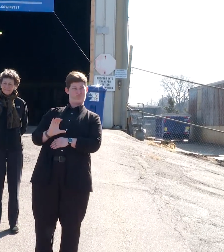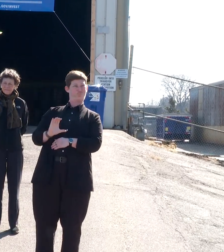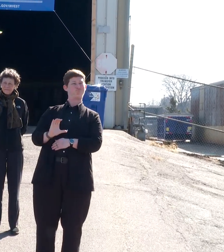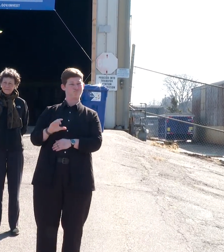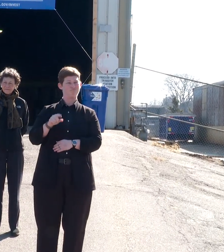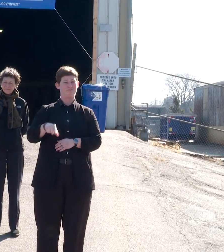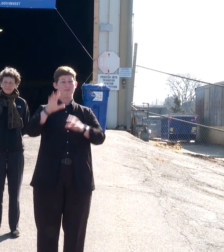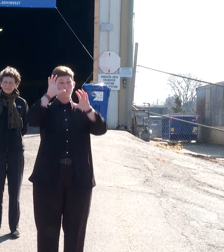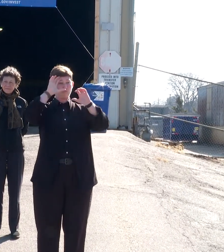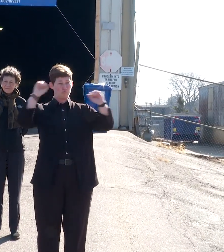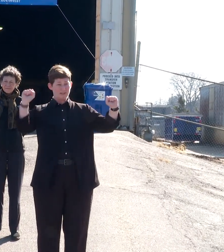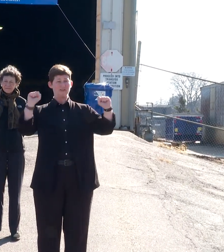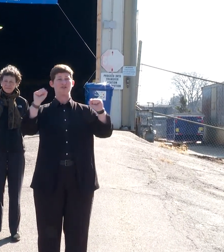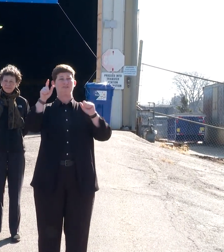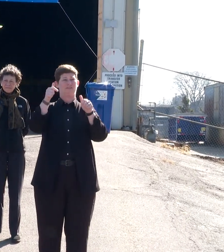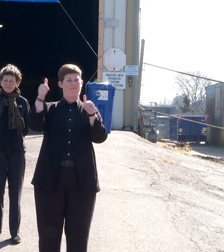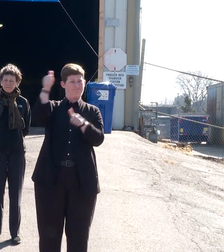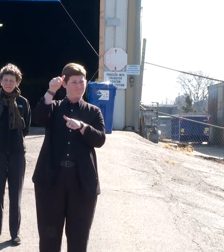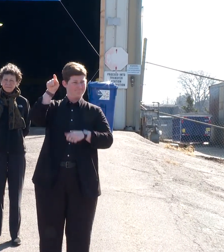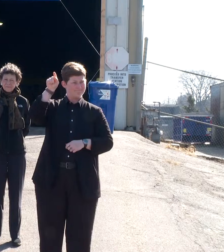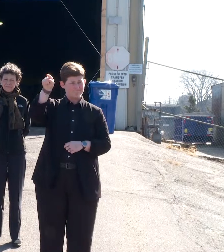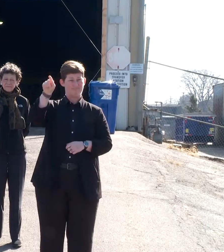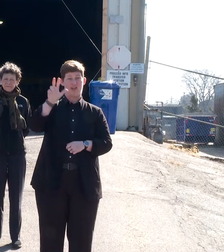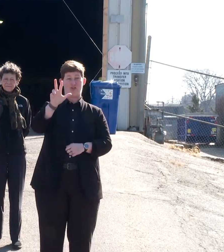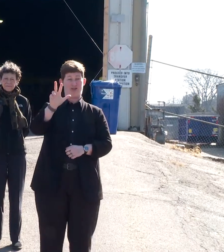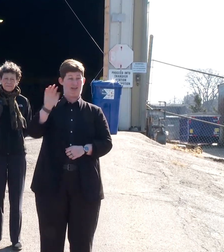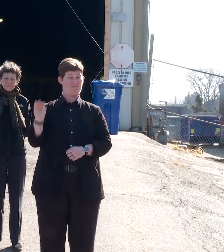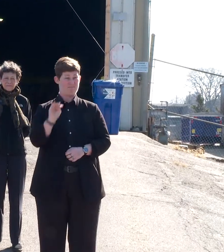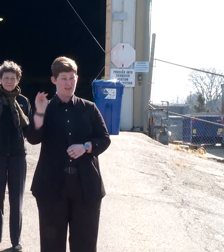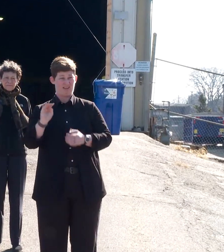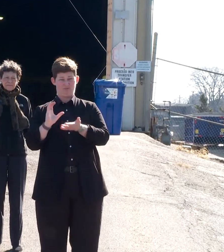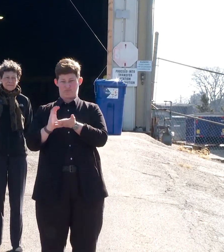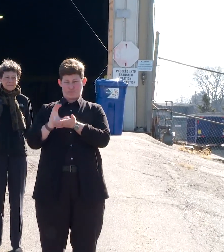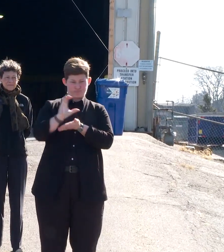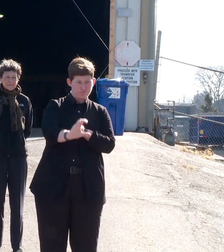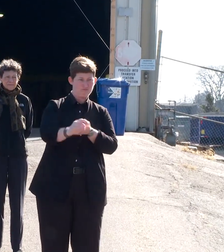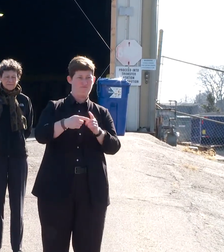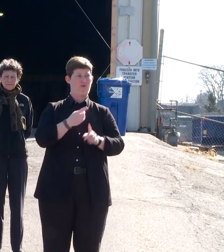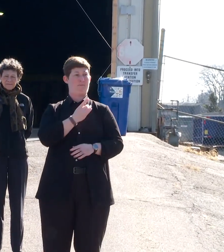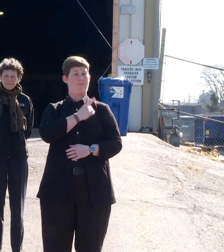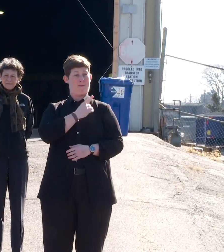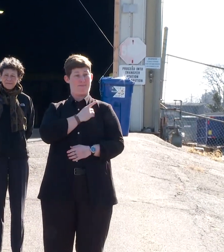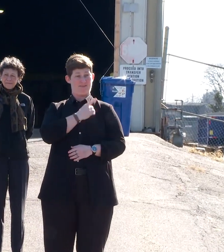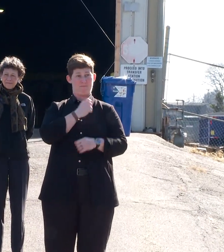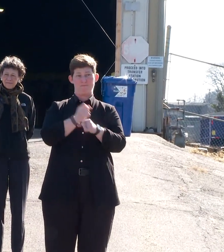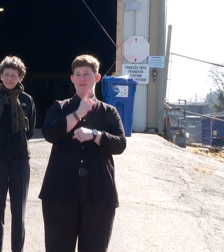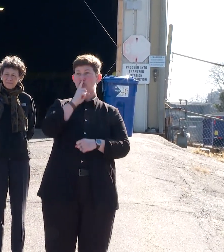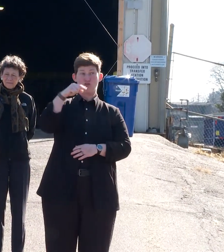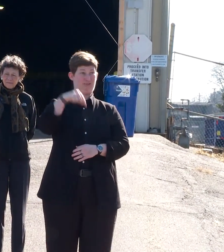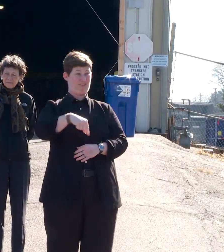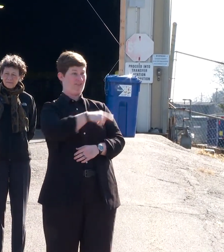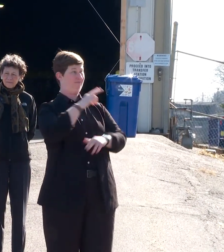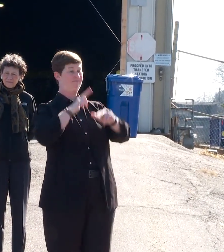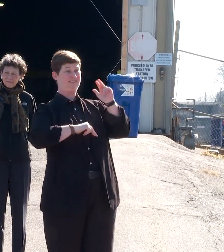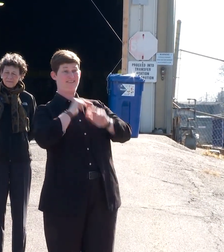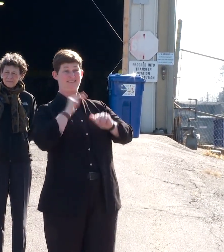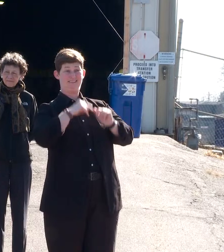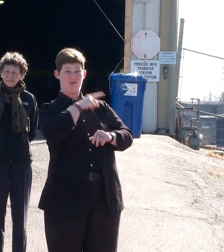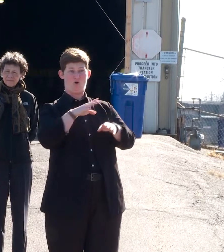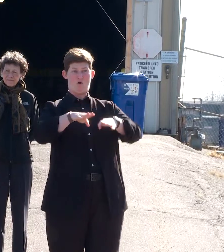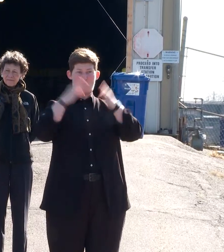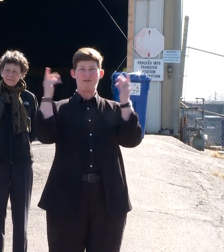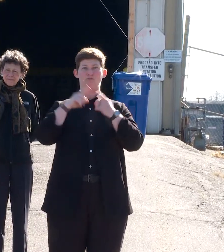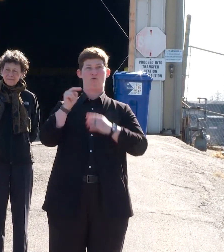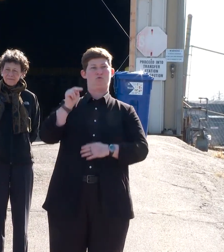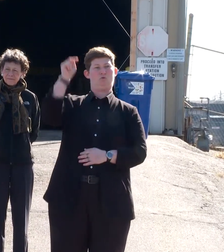administration, and then $3 million from the city, we're making sure that this waste transfer facility is open to Northsiders and people throughout our